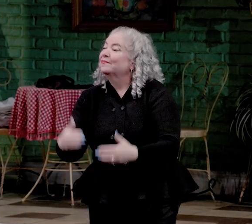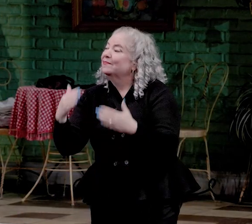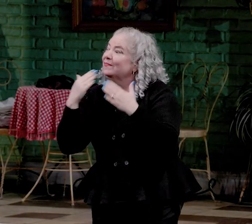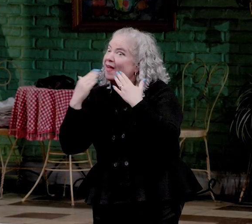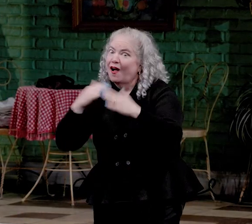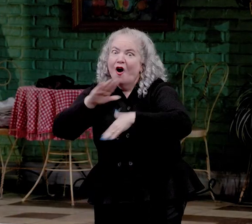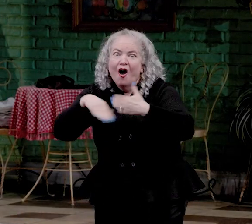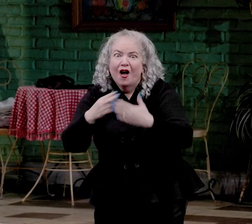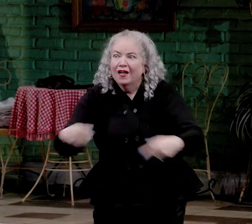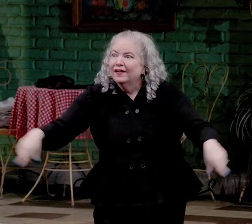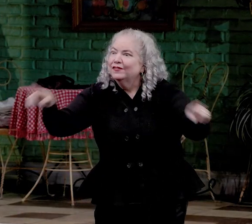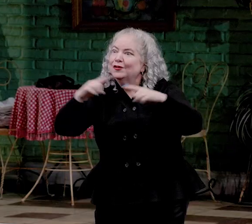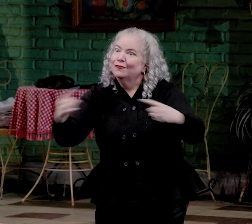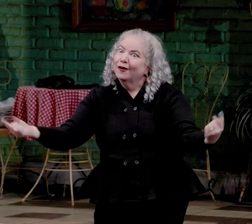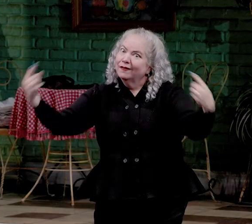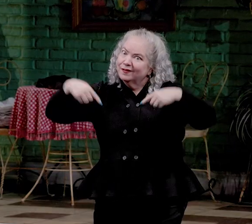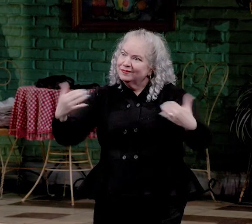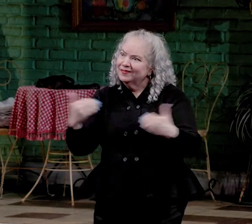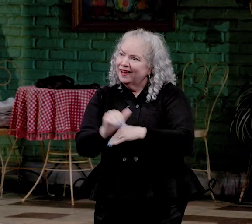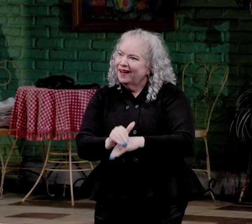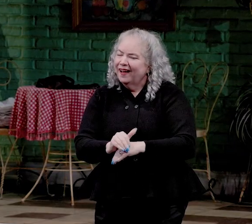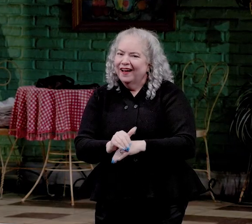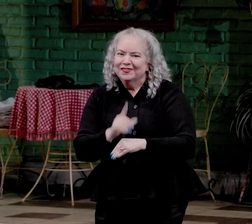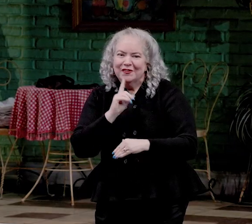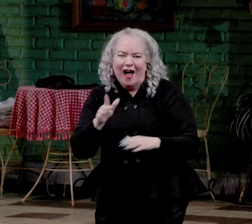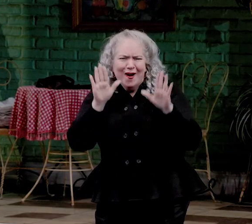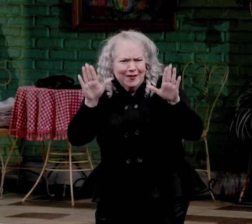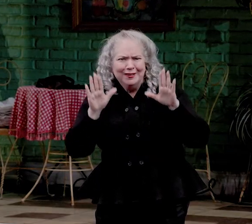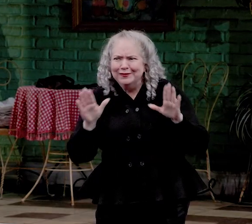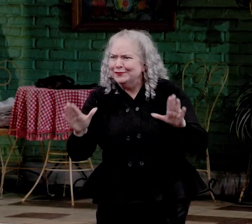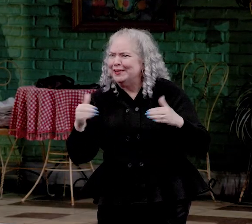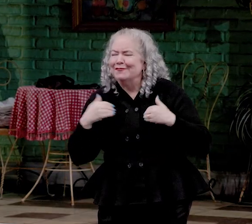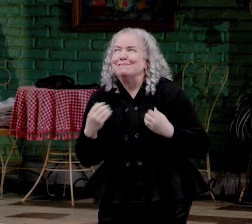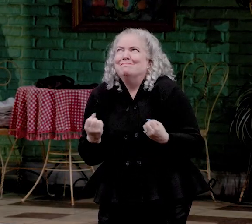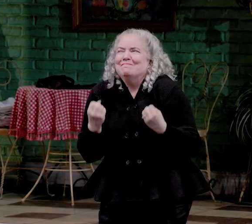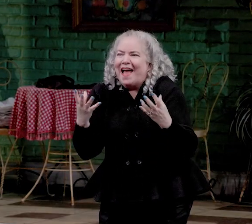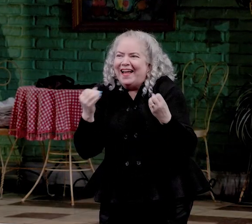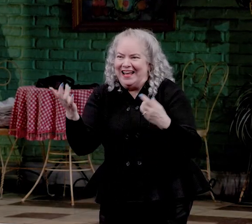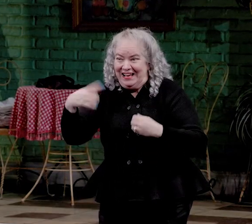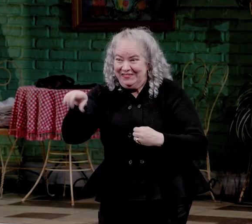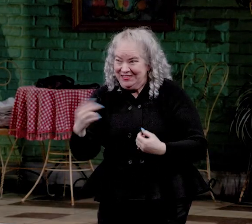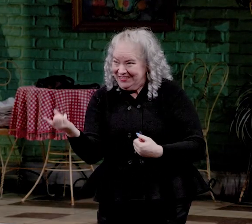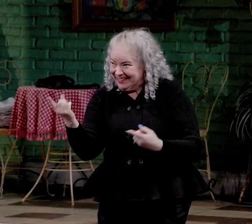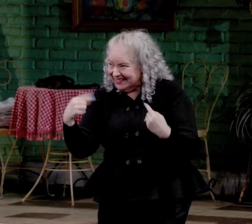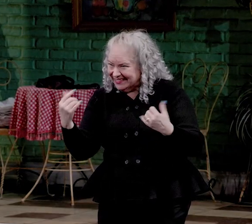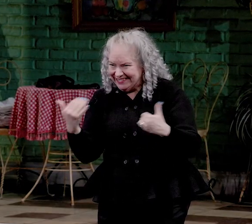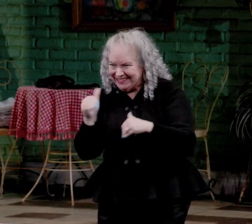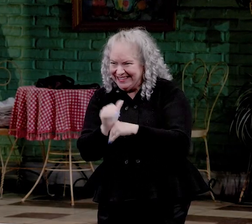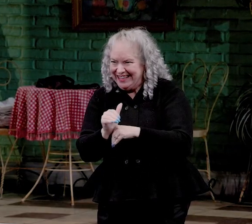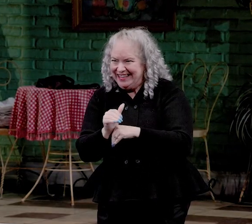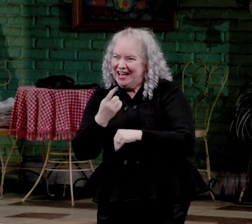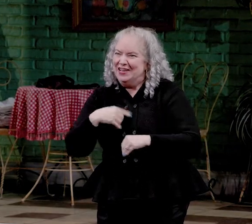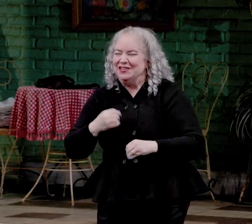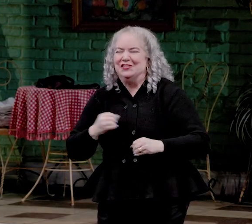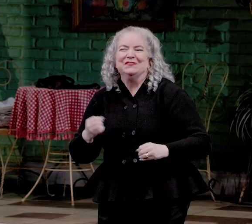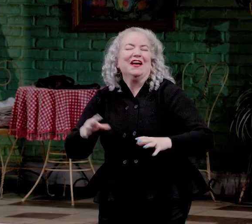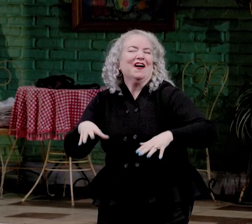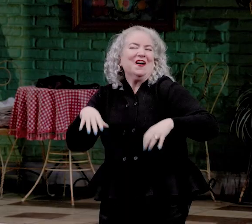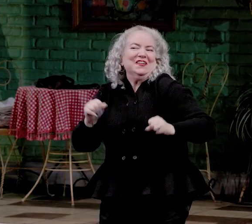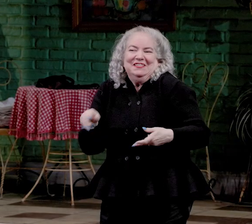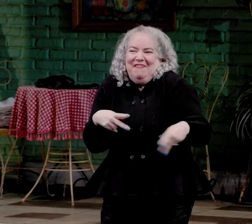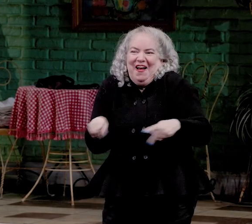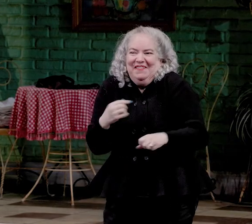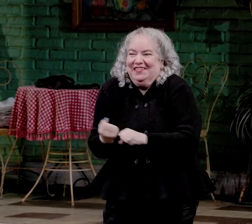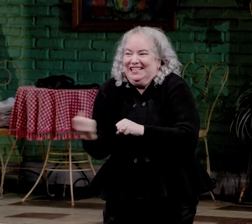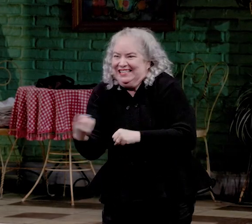Thank you all so much for being here. It's so wonderful to have so many of you here tonight as we throw our party for the